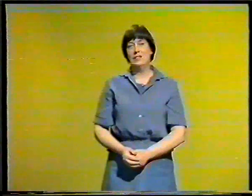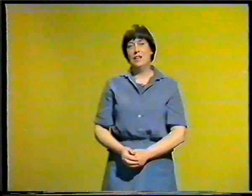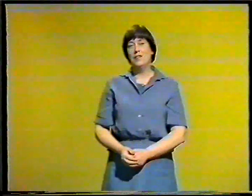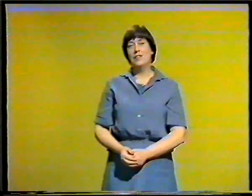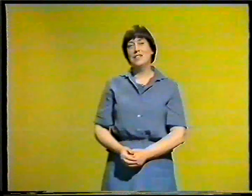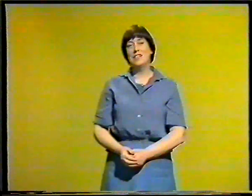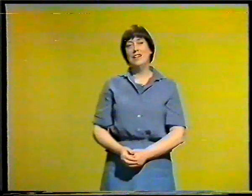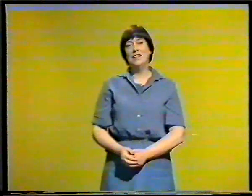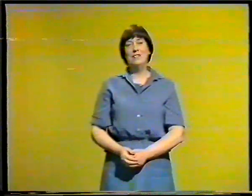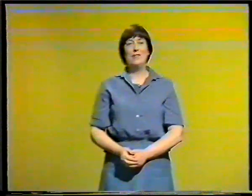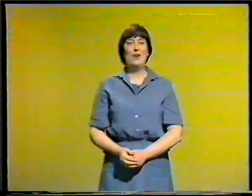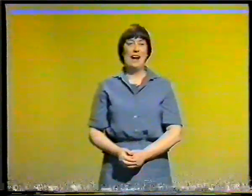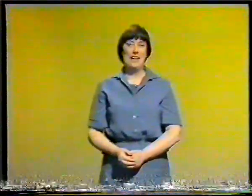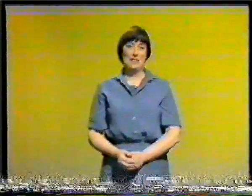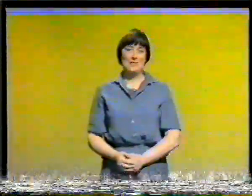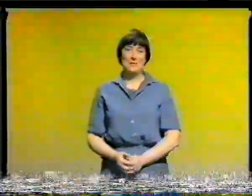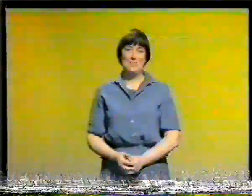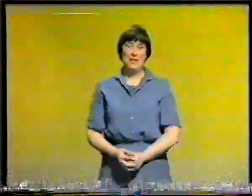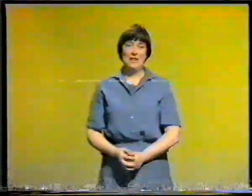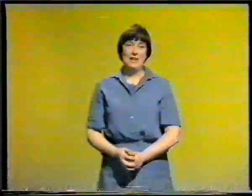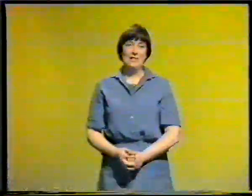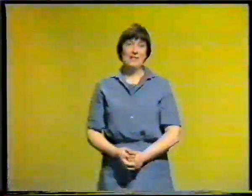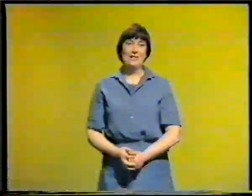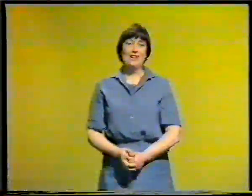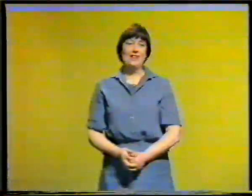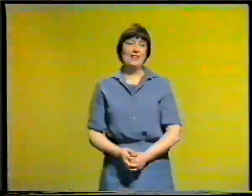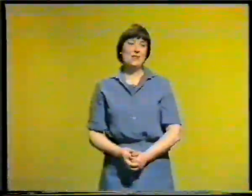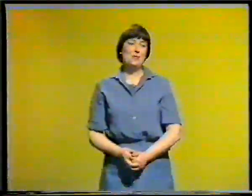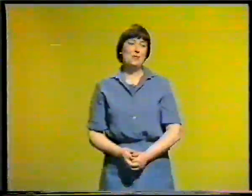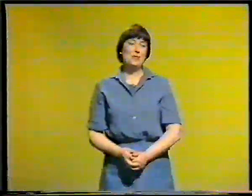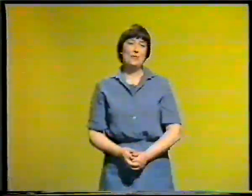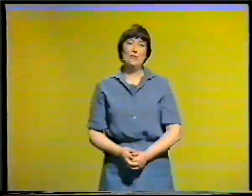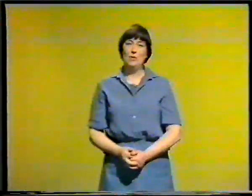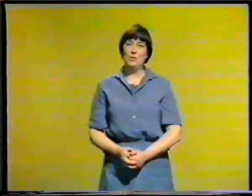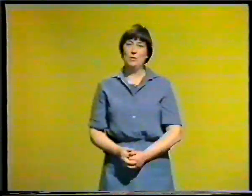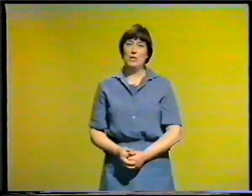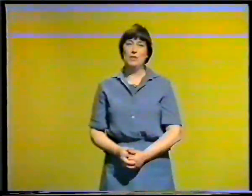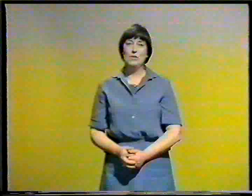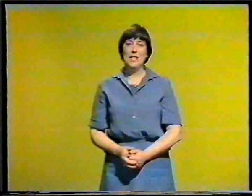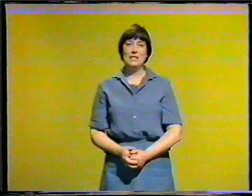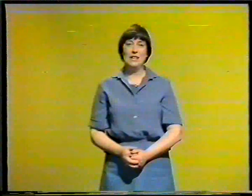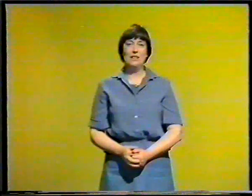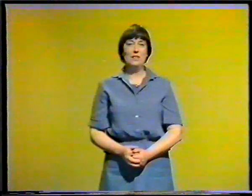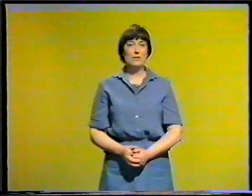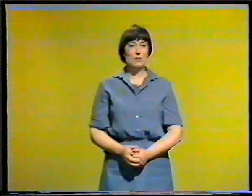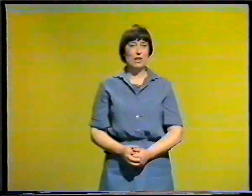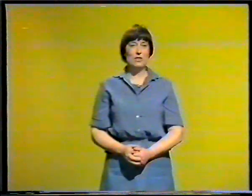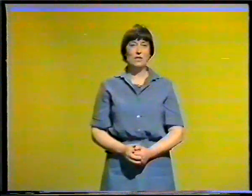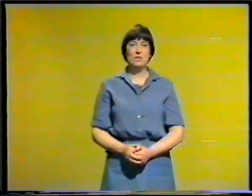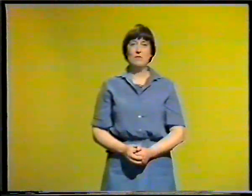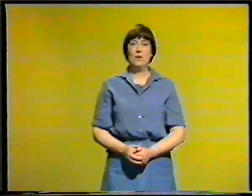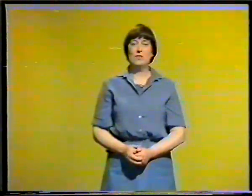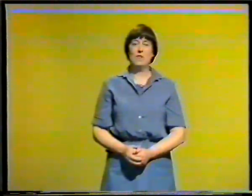Now, the sign for and. This sign has caused a lot of confusion because you see it done in different directions in different parts of the